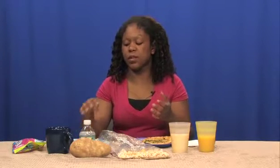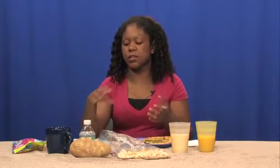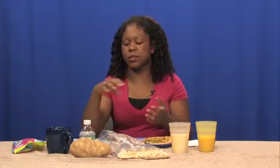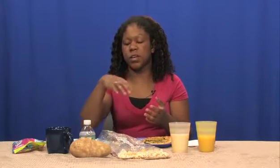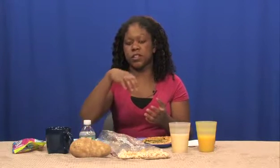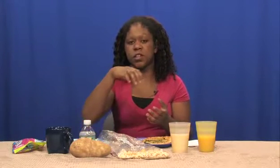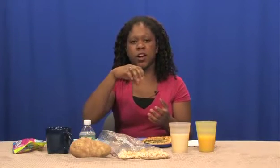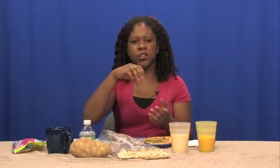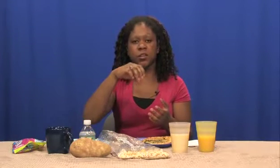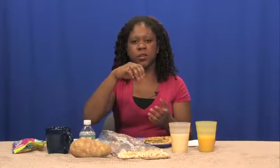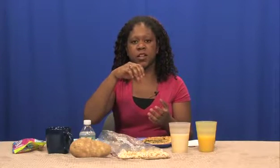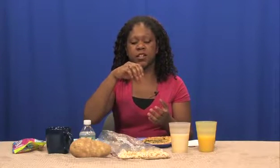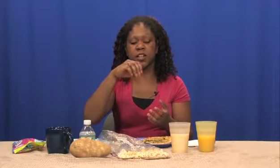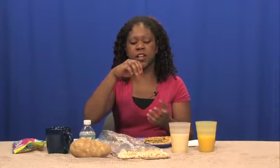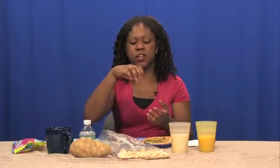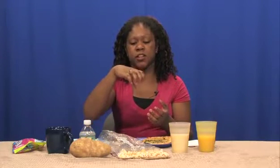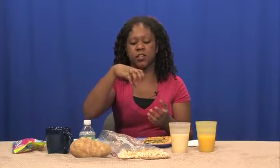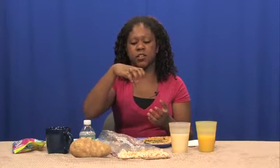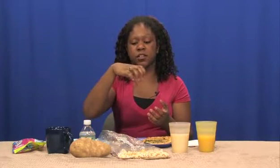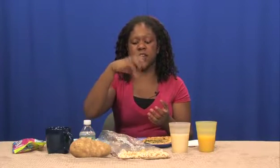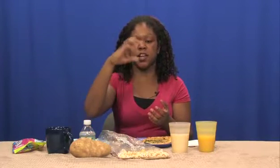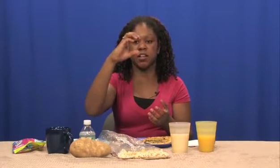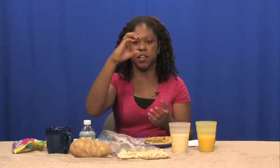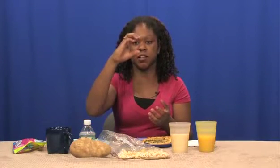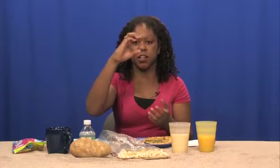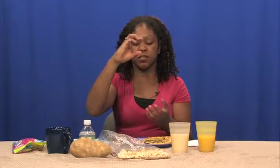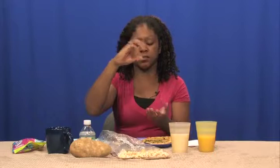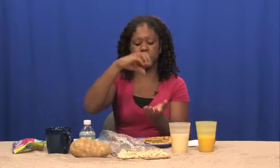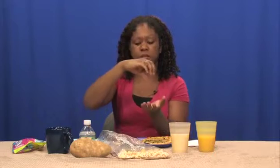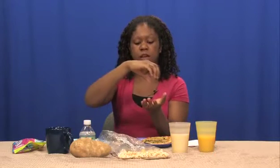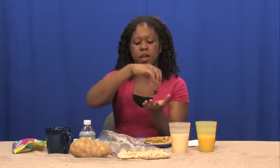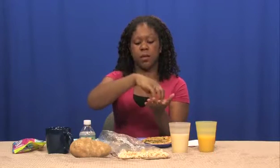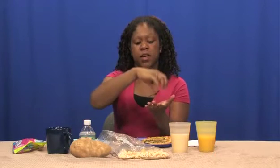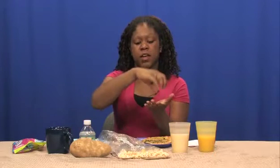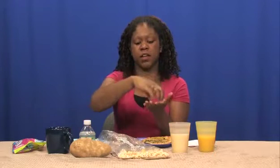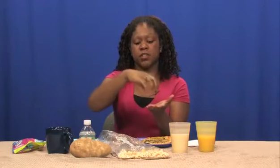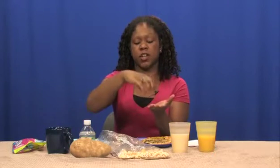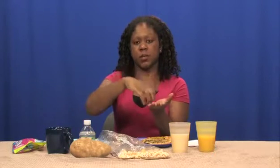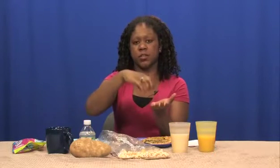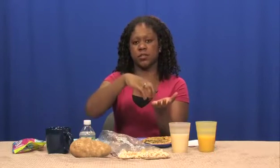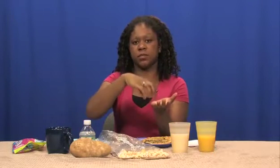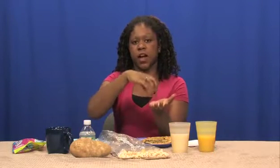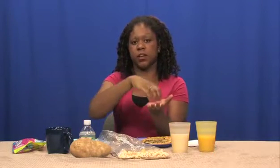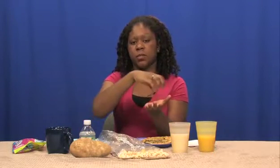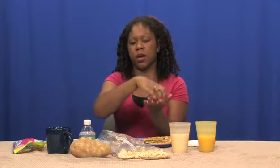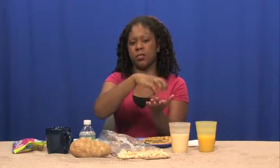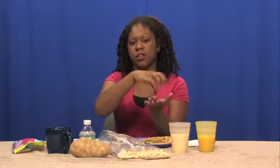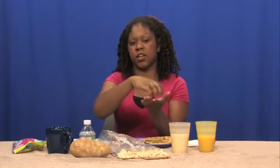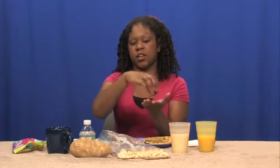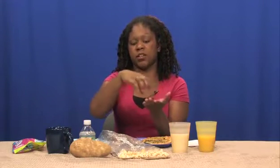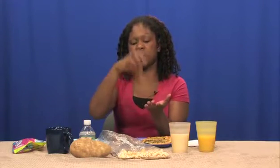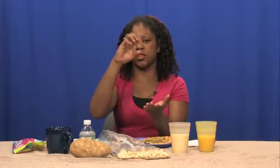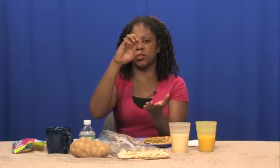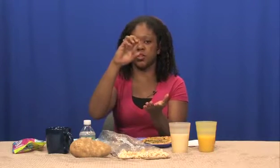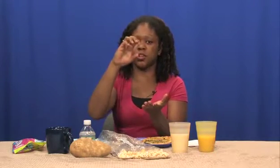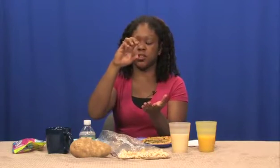So basically all you're doing is taking your hand like this and making shapes on the palm of your hand, and circular